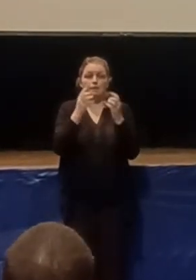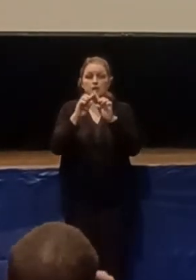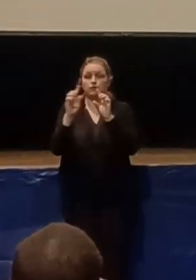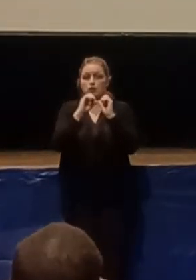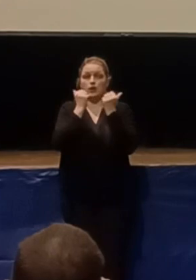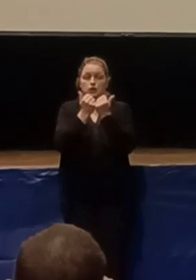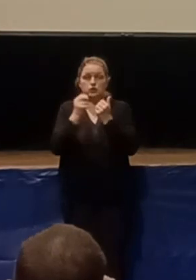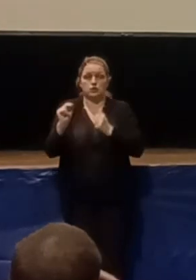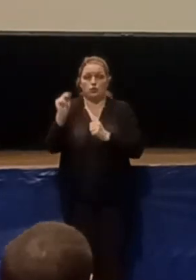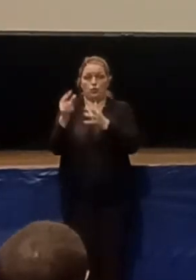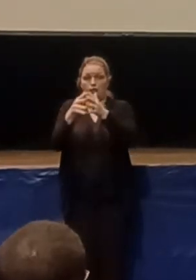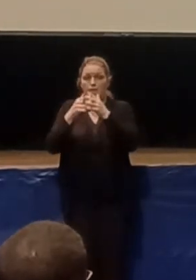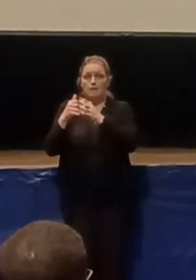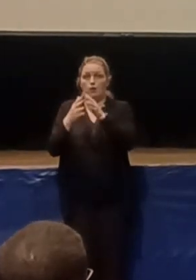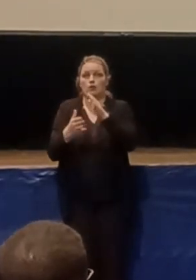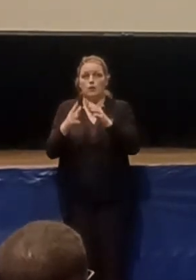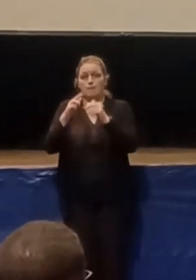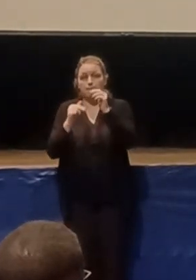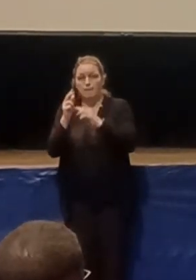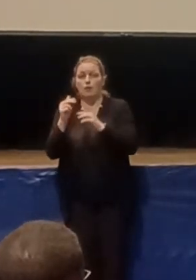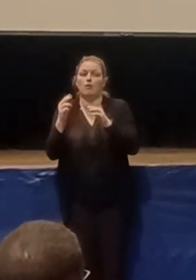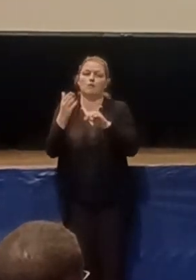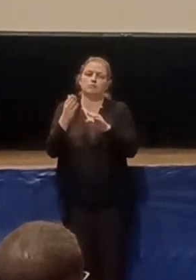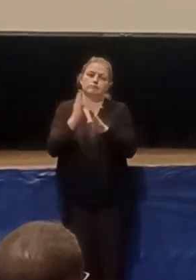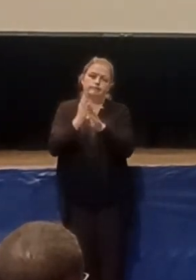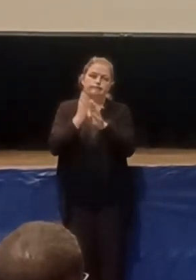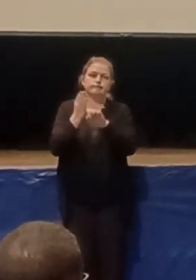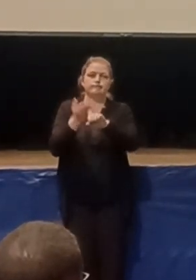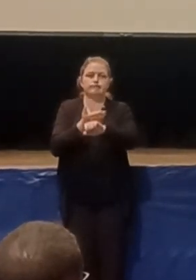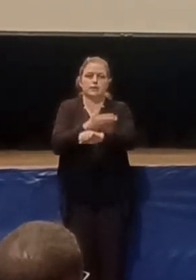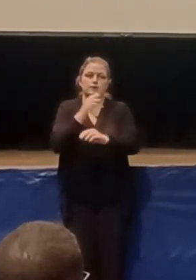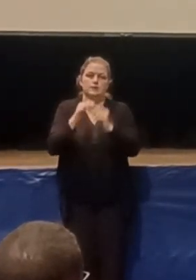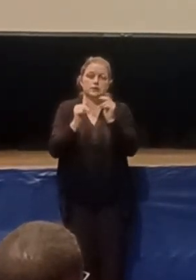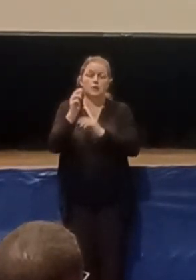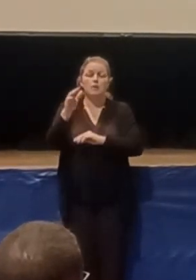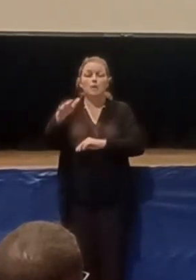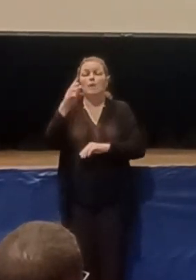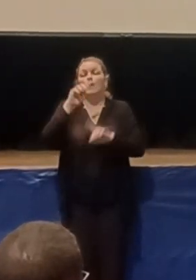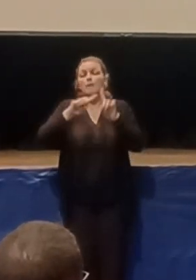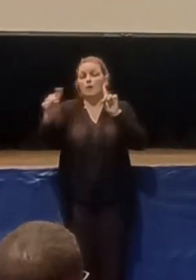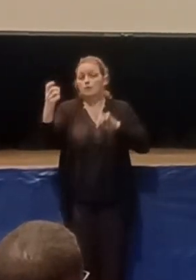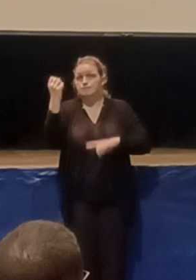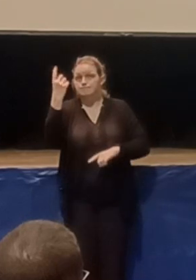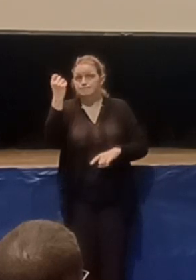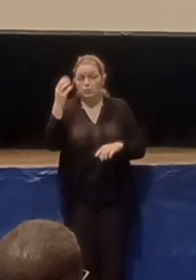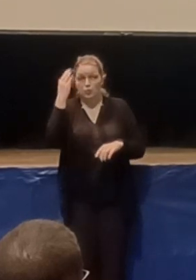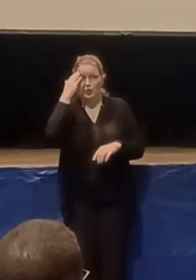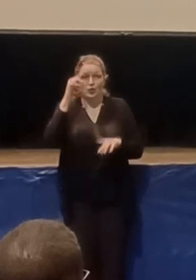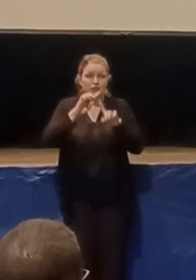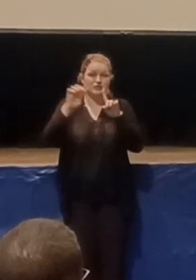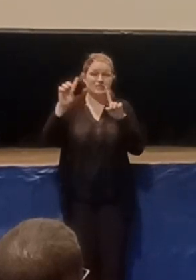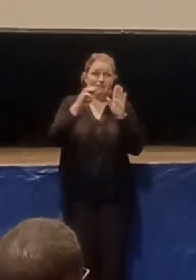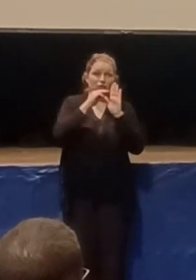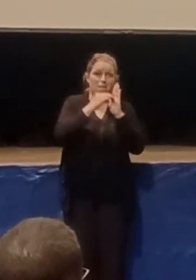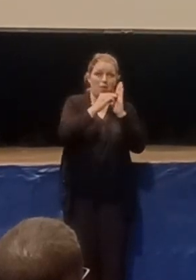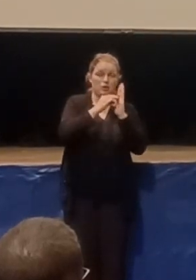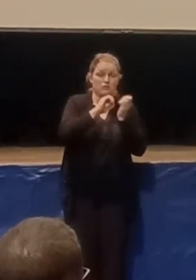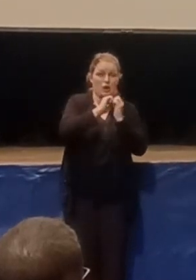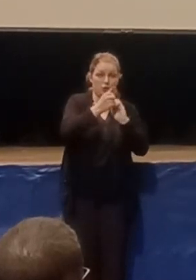North America build bus maintenance facilities. But we do know that there are other models for how to build a bus